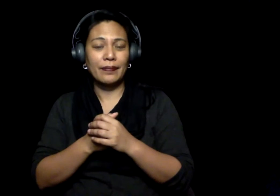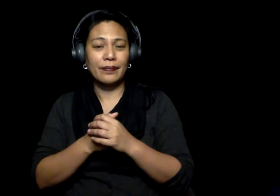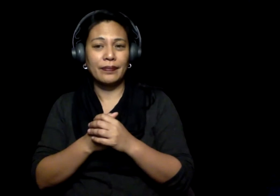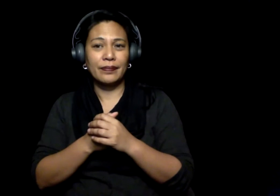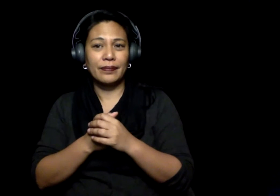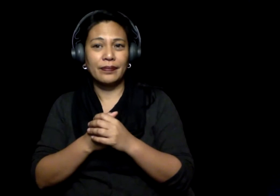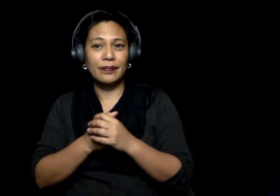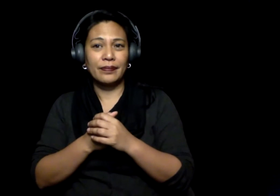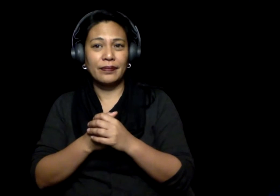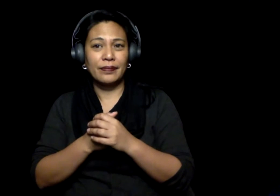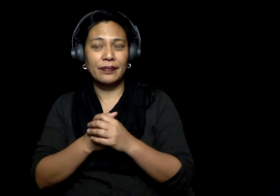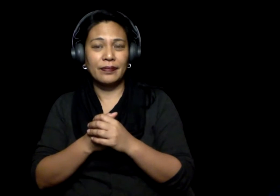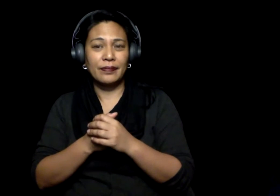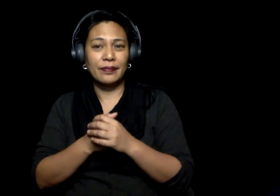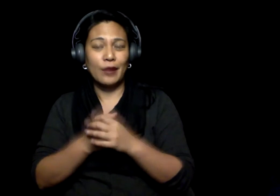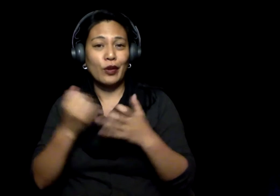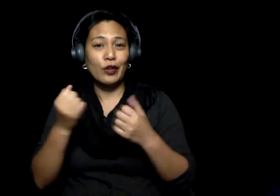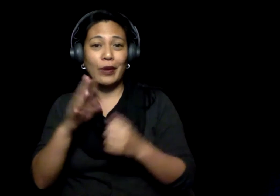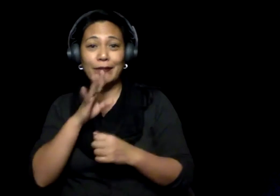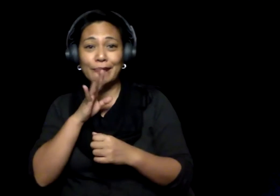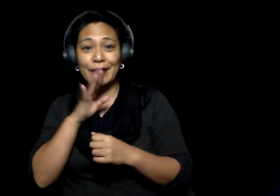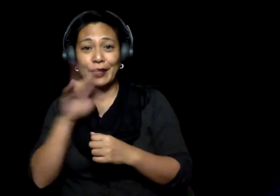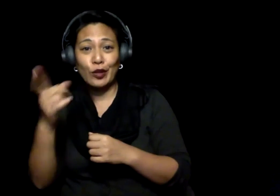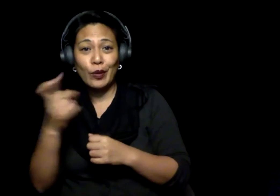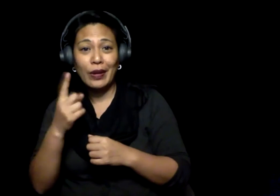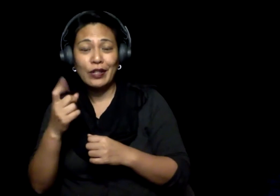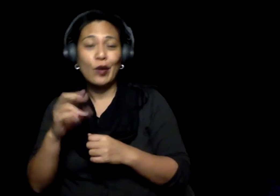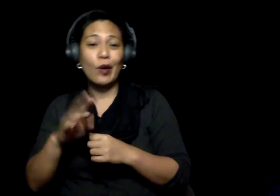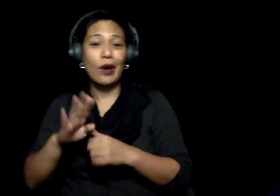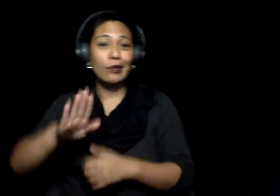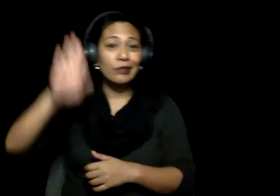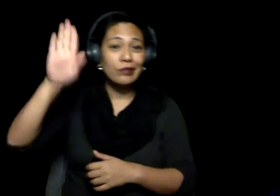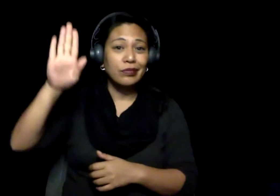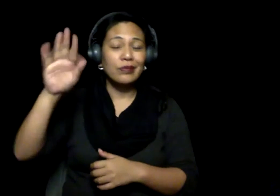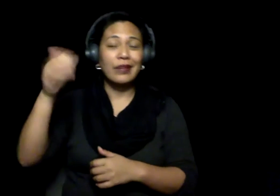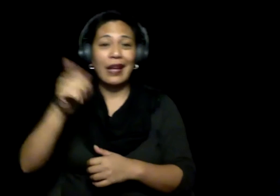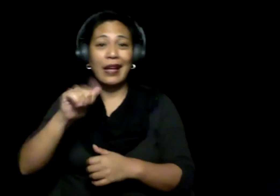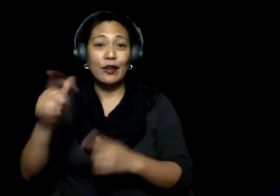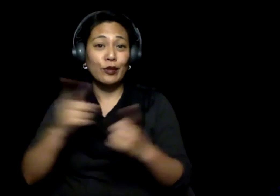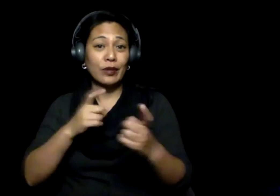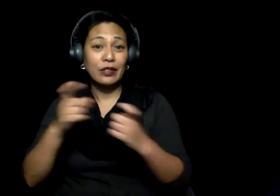be unmuted to ask a question? Anyone want to put a hand up or anything?